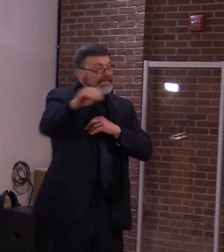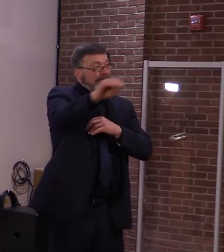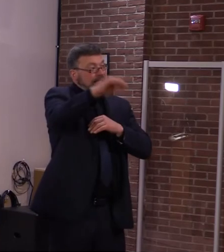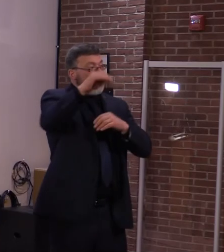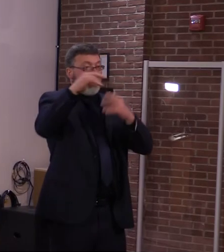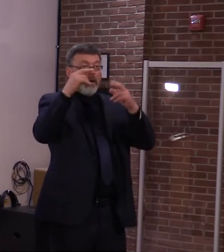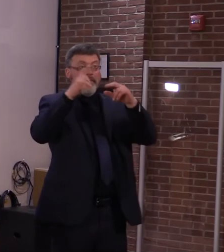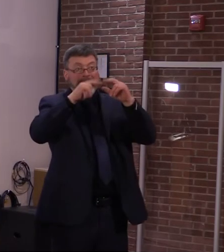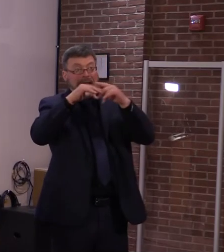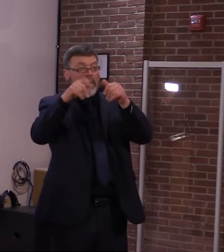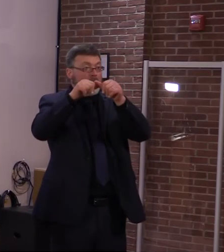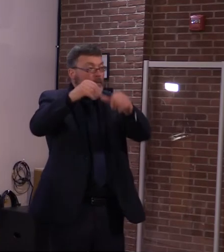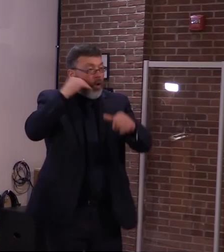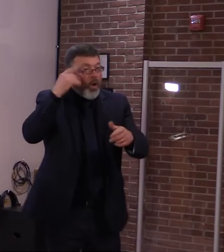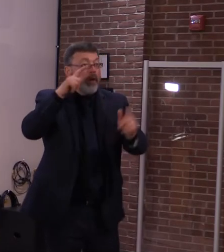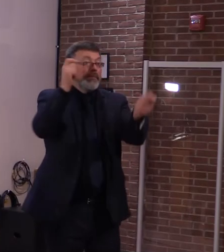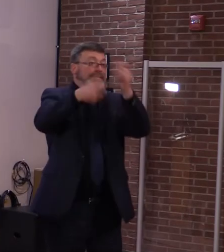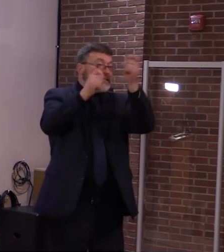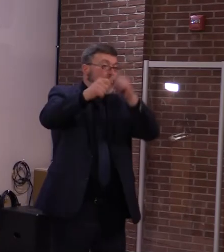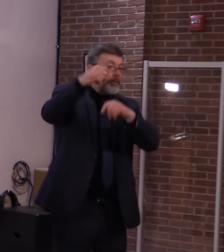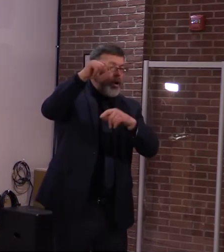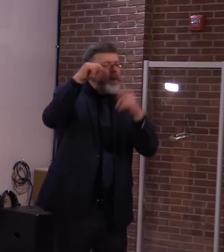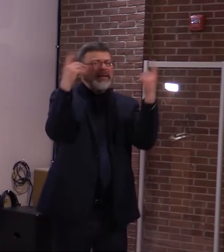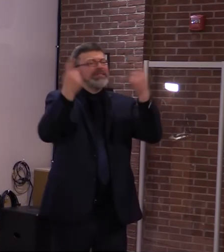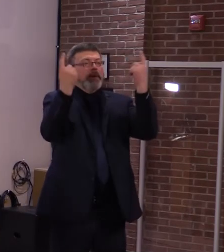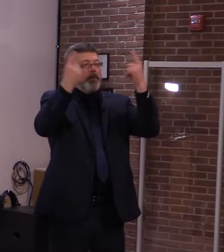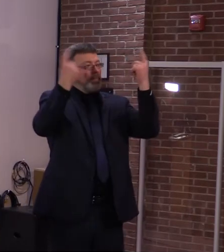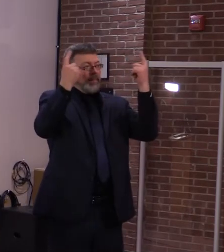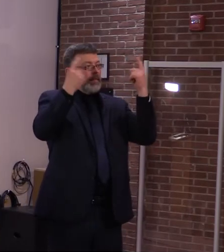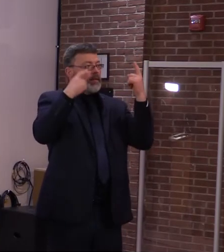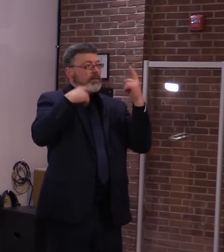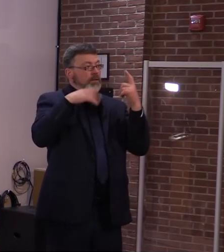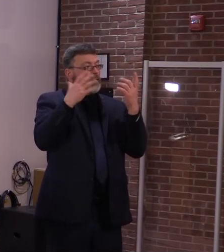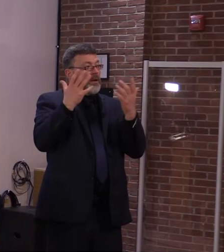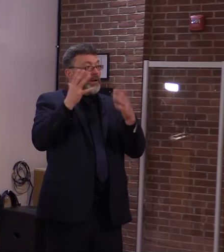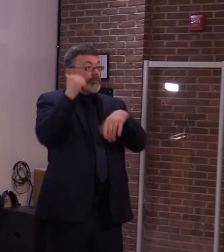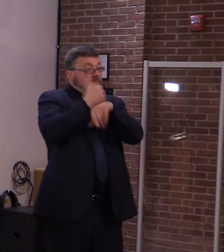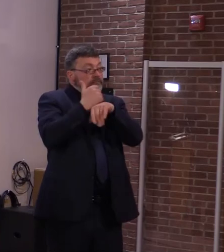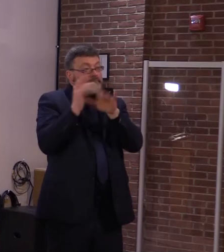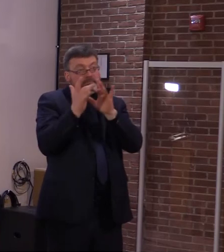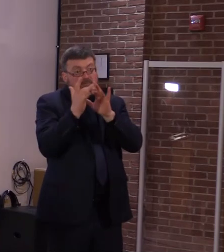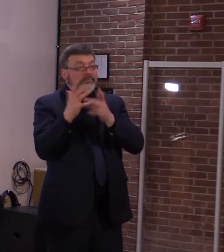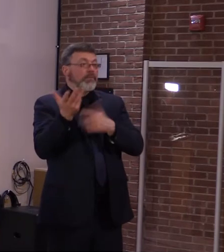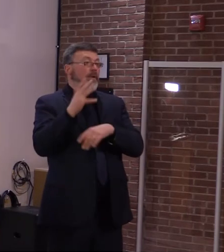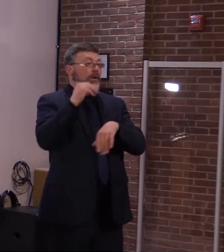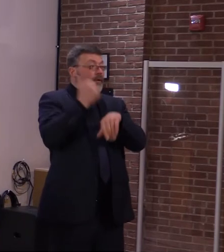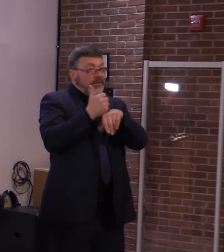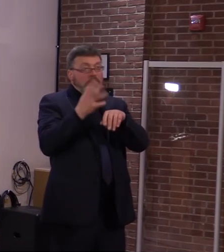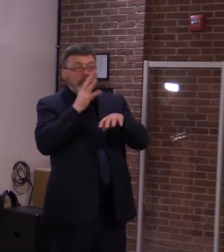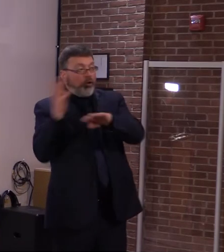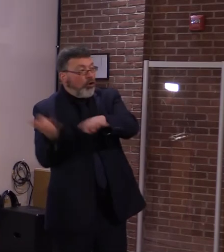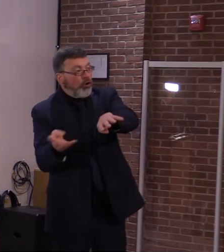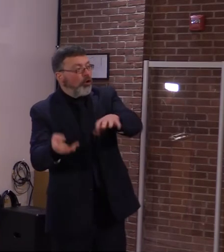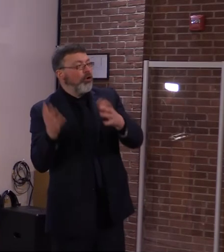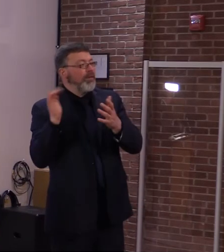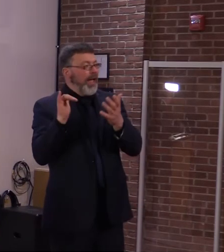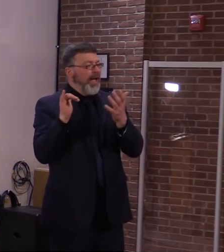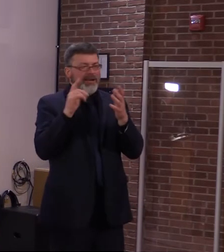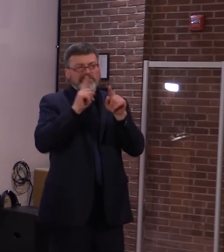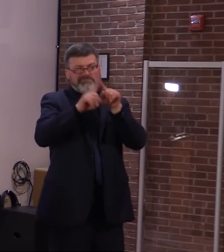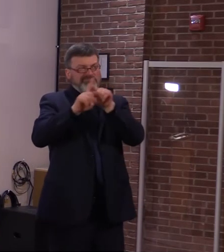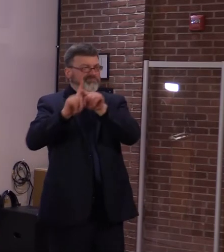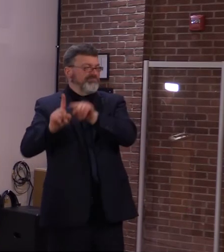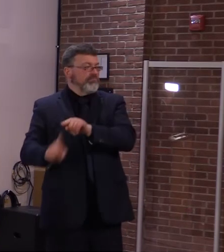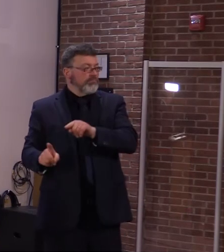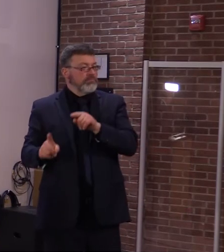And other initiatives, water, sewer, and stormwater, that those are the infrastructure needs to build